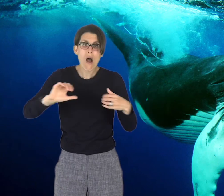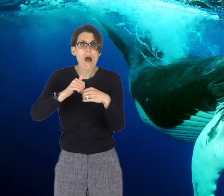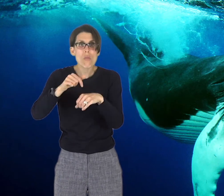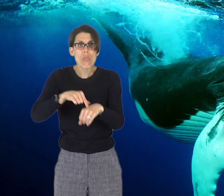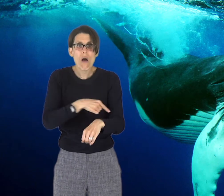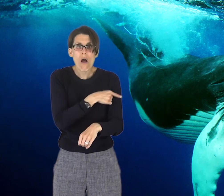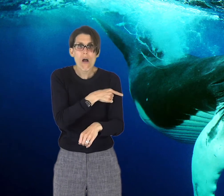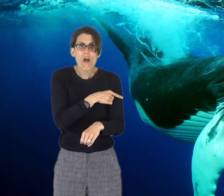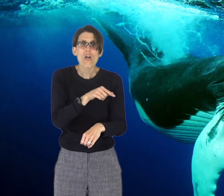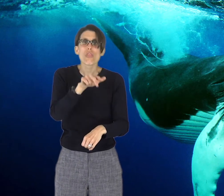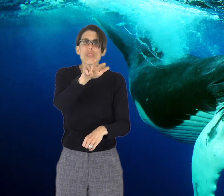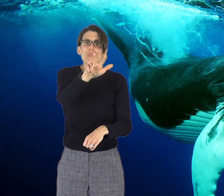field.